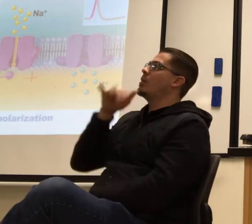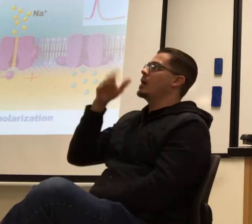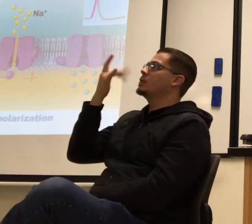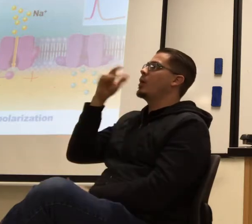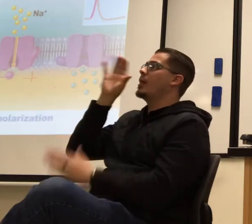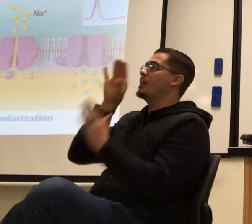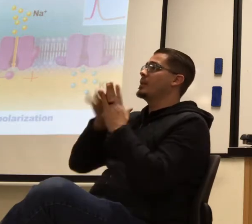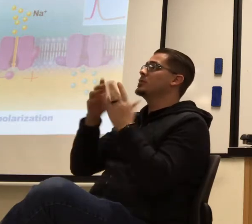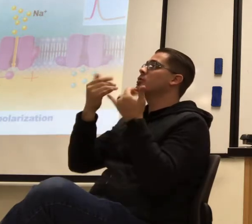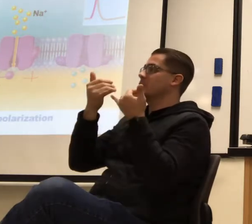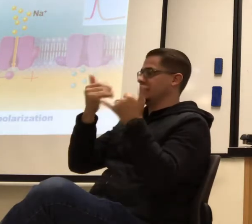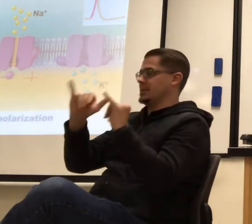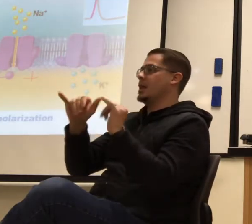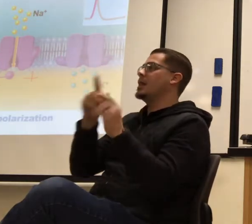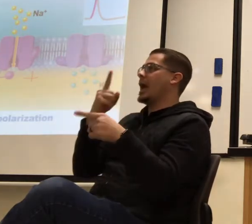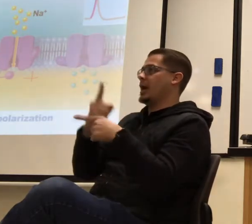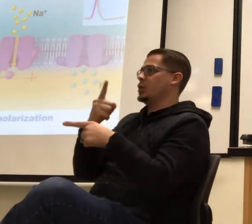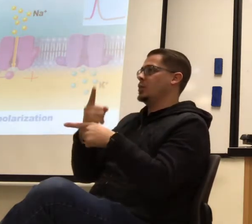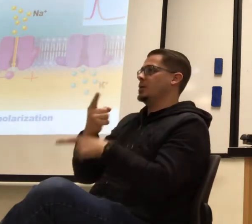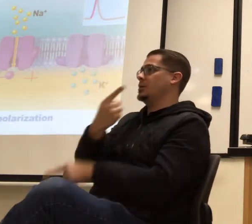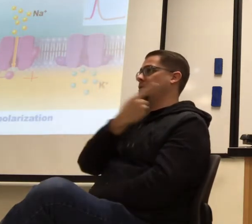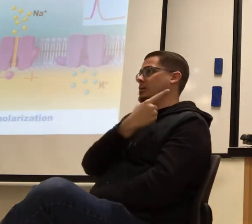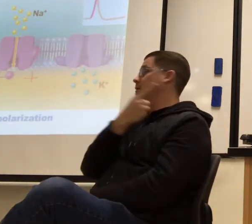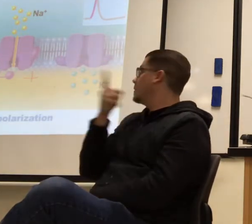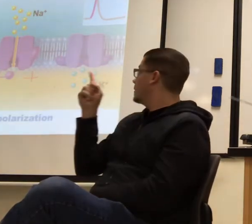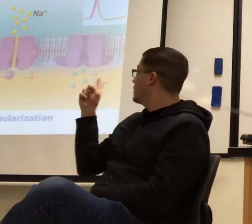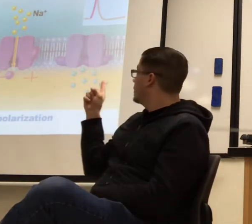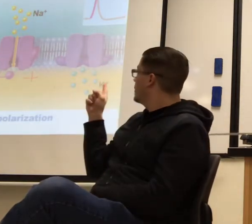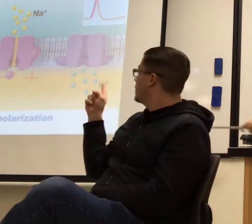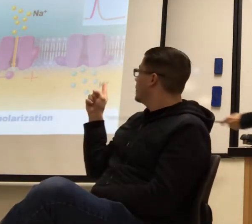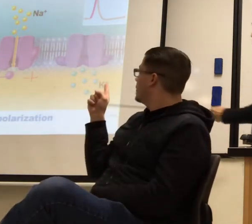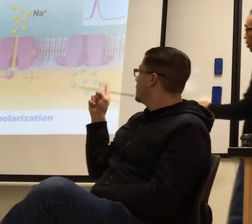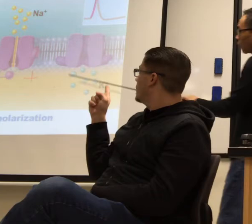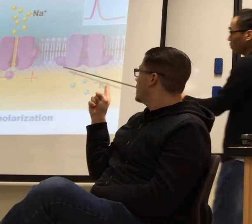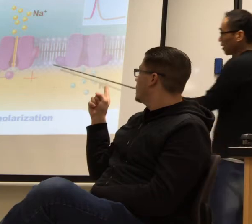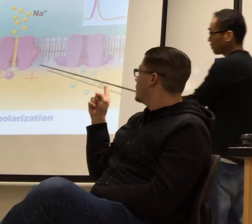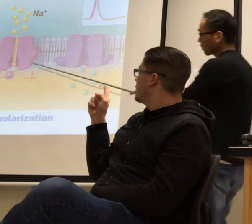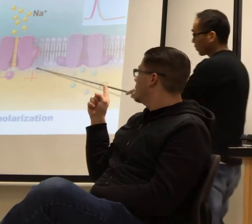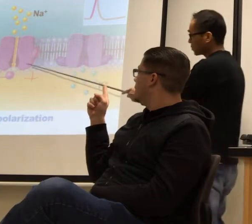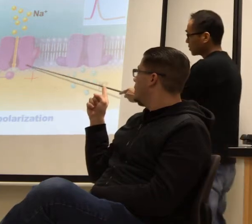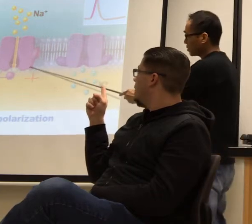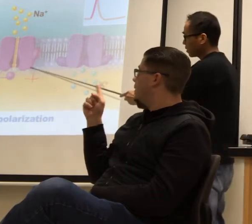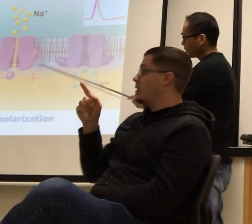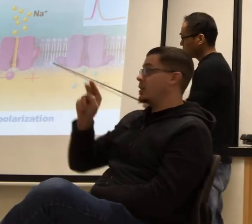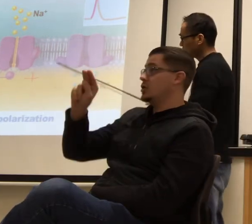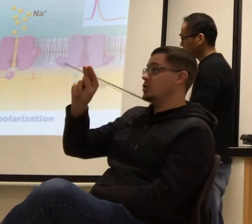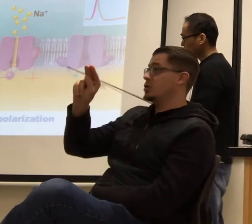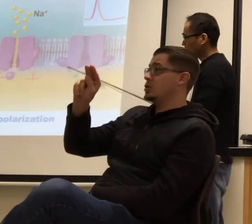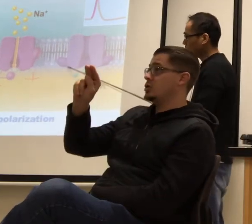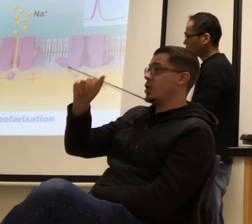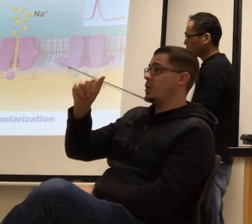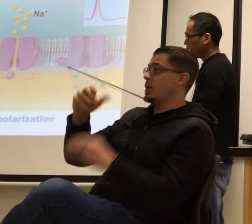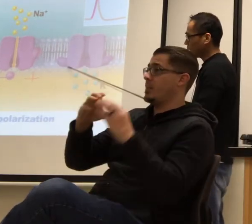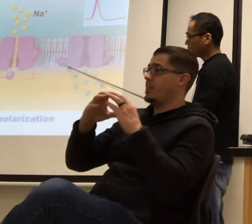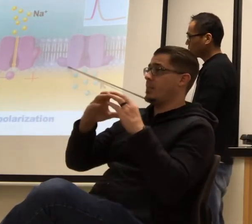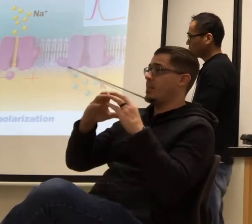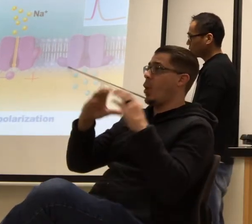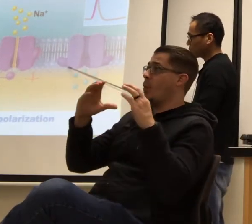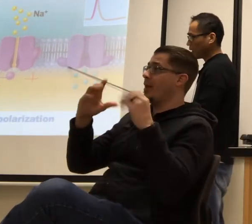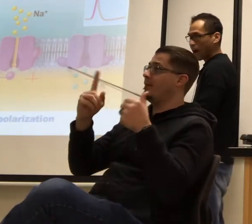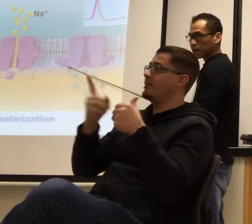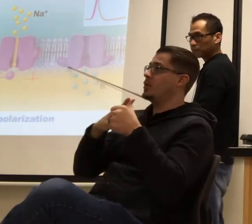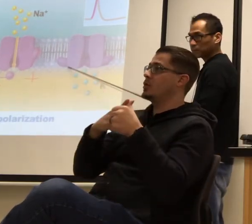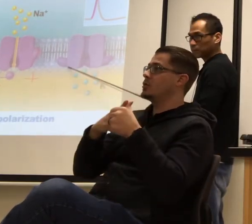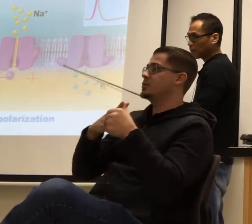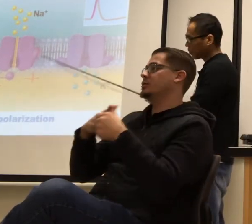is accurate. This picture, where they show these are opening first, these just take a longer time